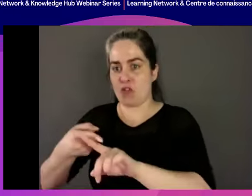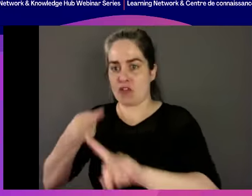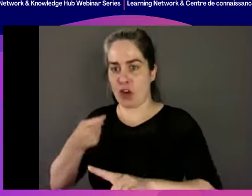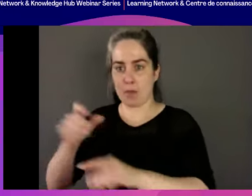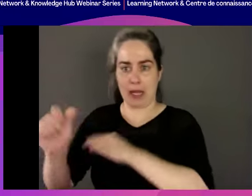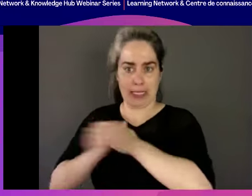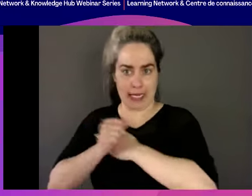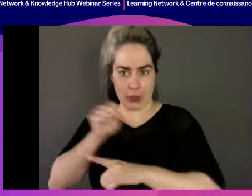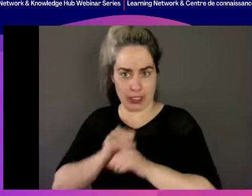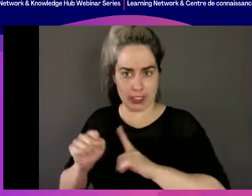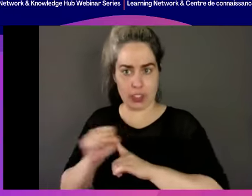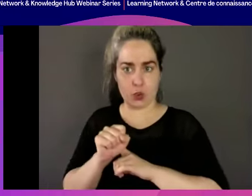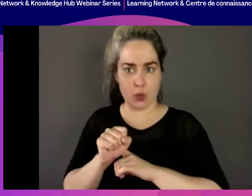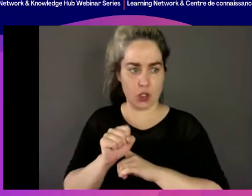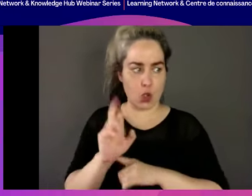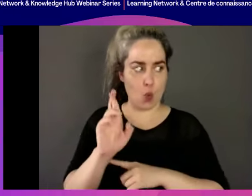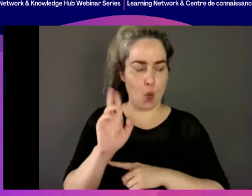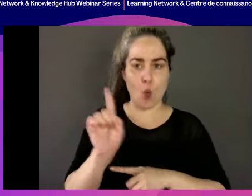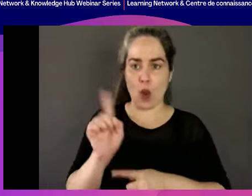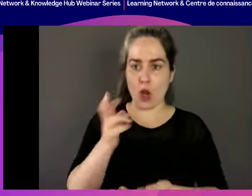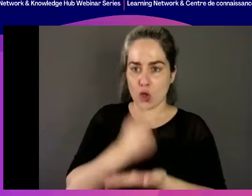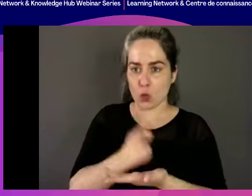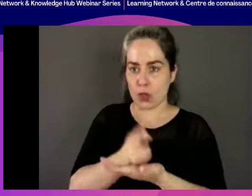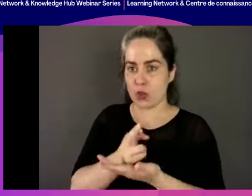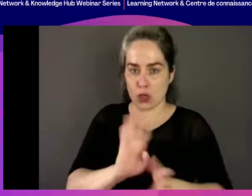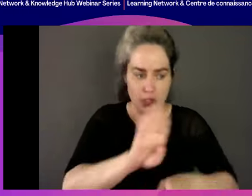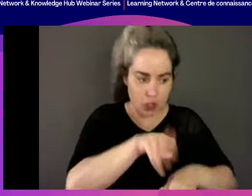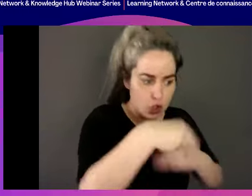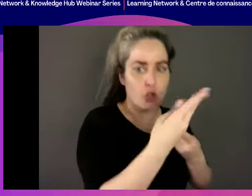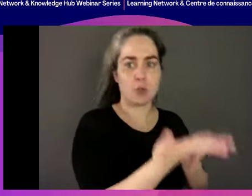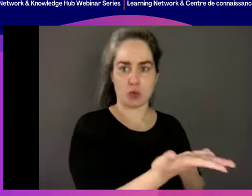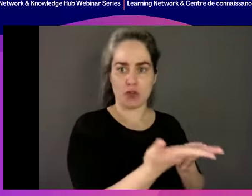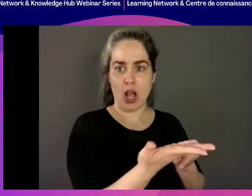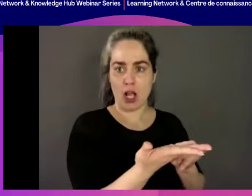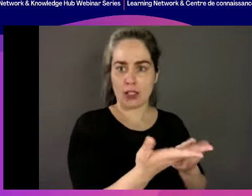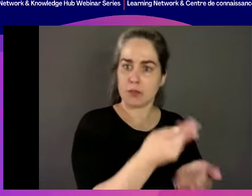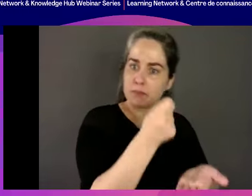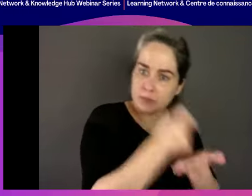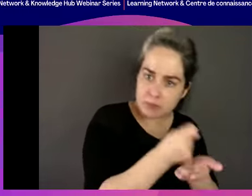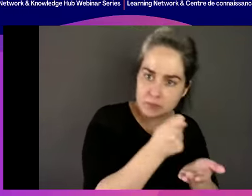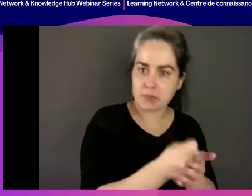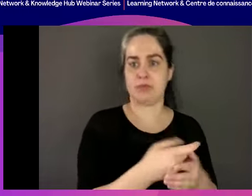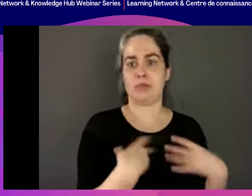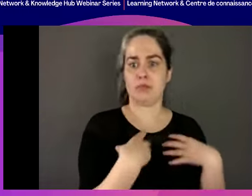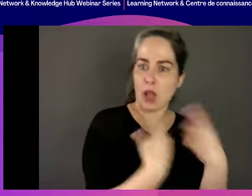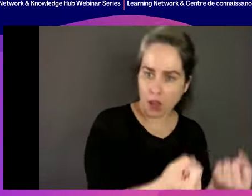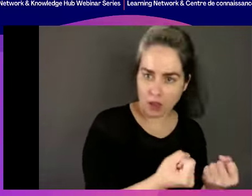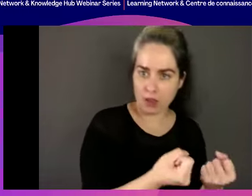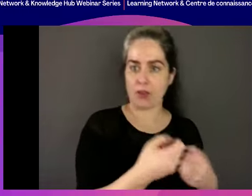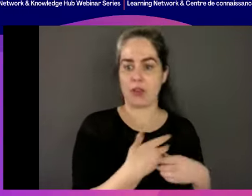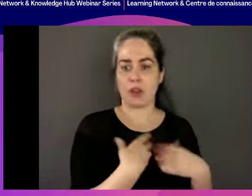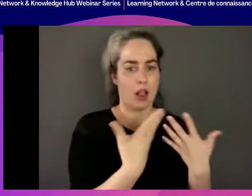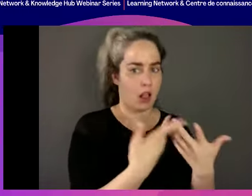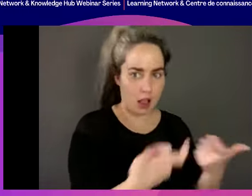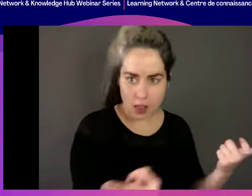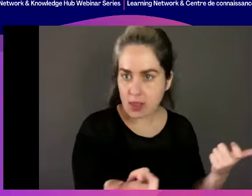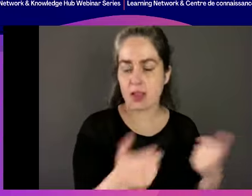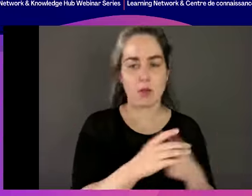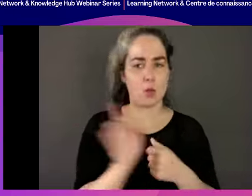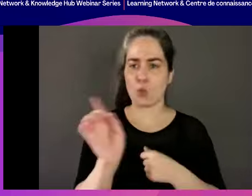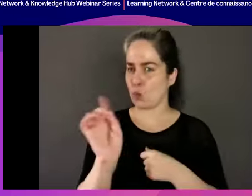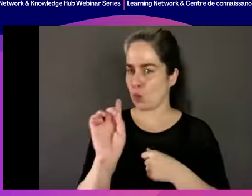should be diverted to programs for treatment and prevention of abuse and neglect. A lot of what we know now is that most of